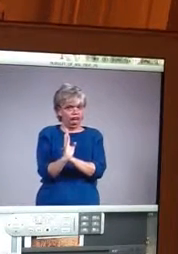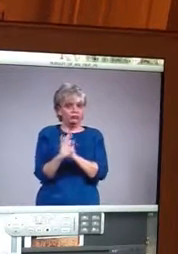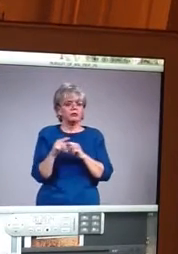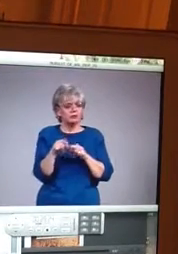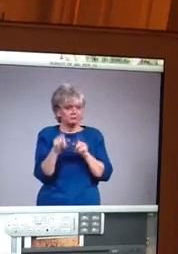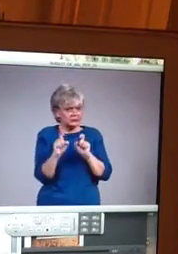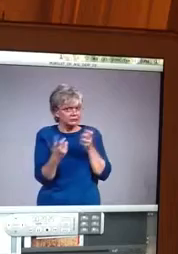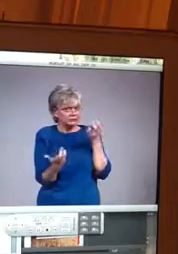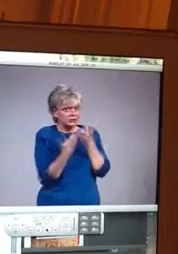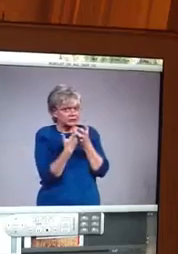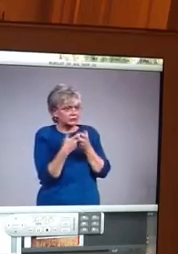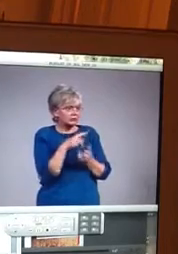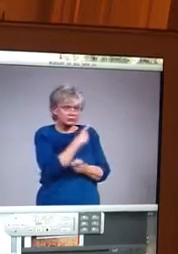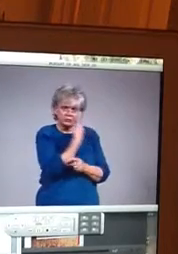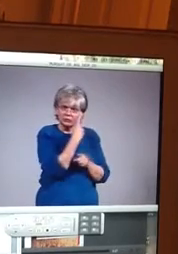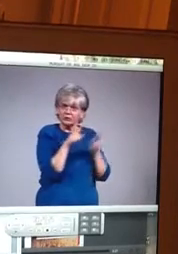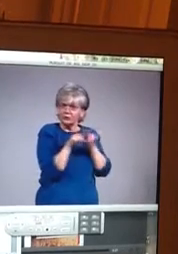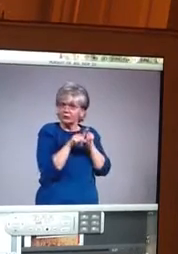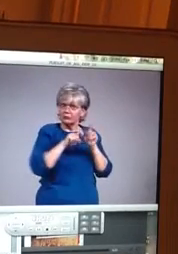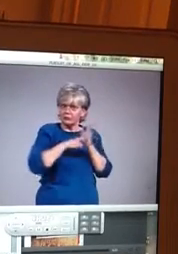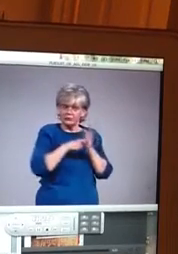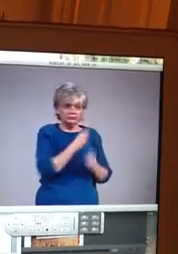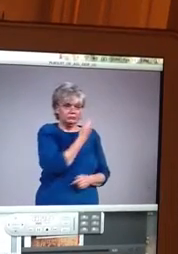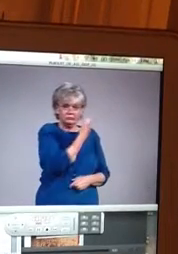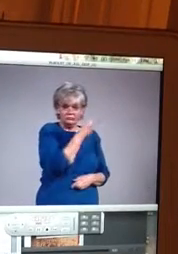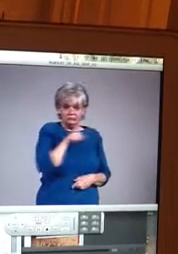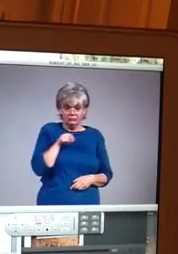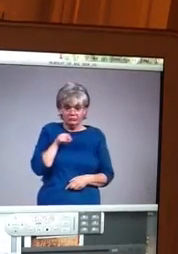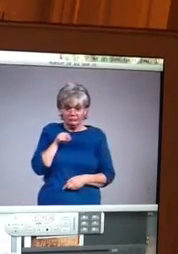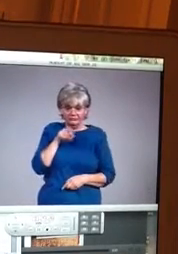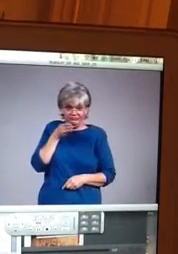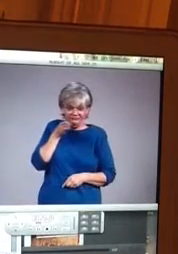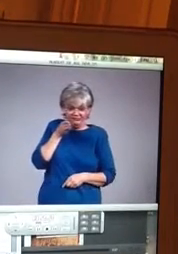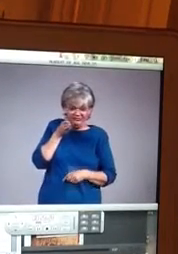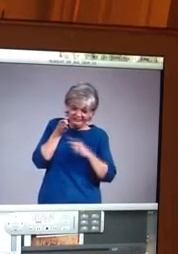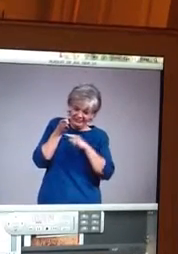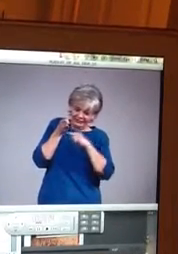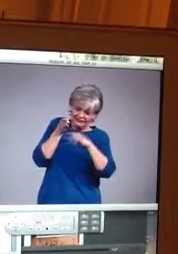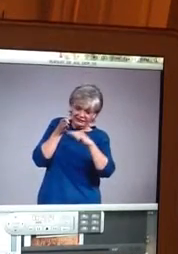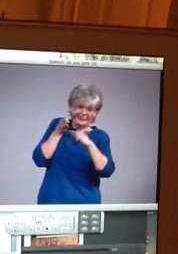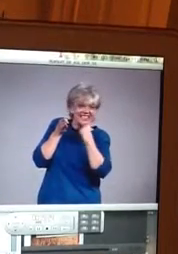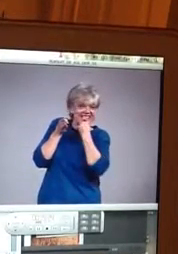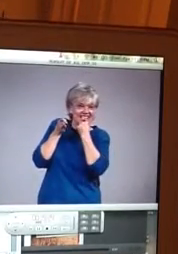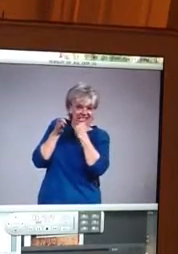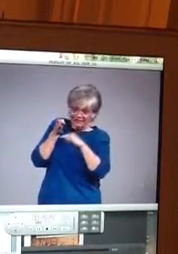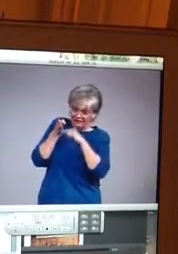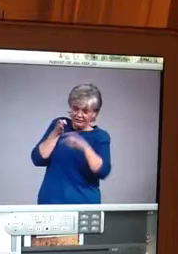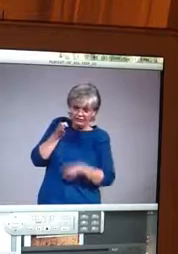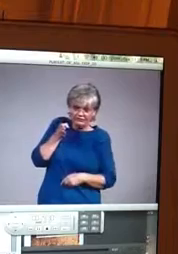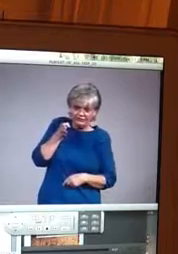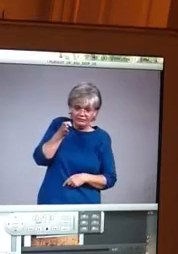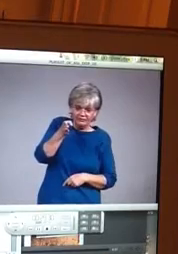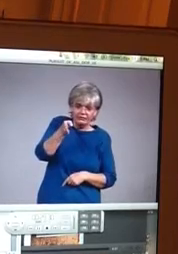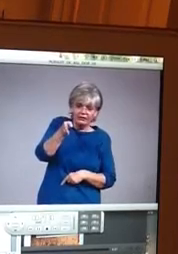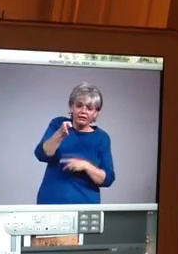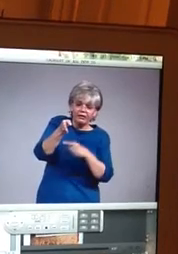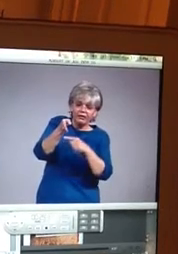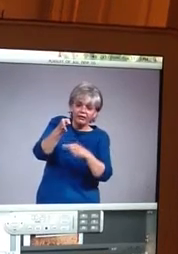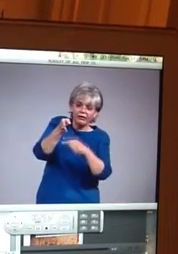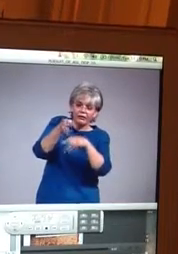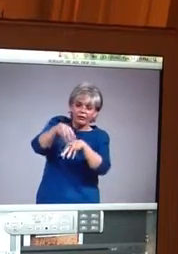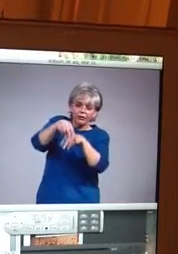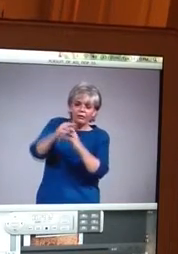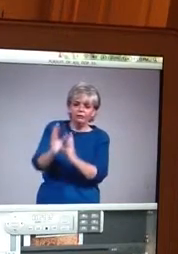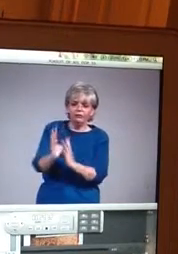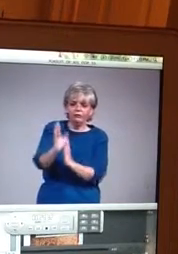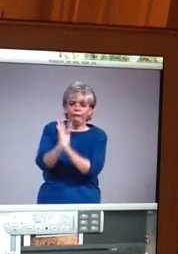there's a magnet, and that it must match the key. You have the straight line with the teeth, goes